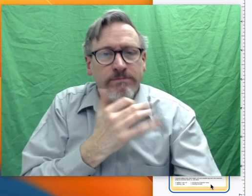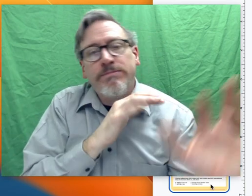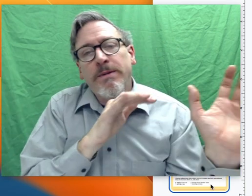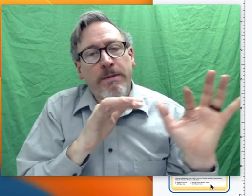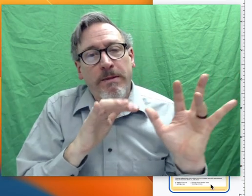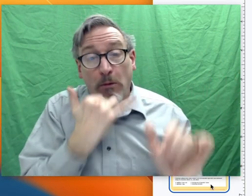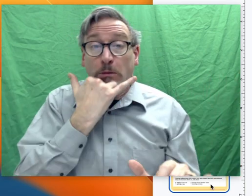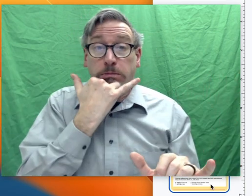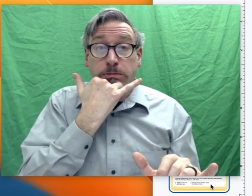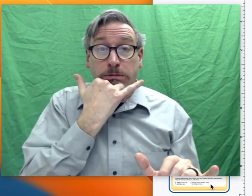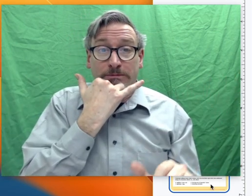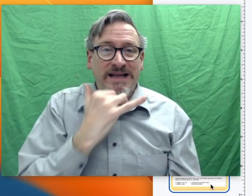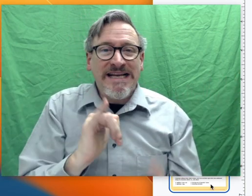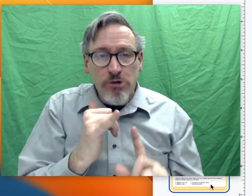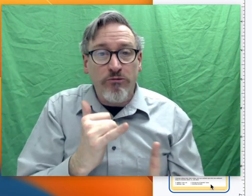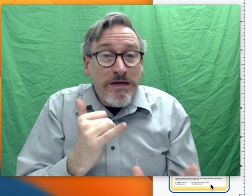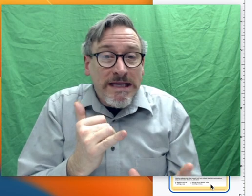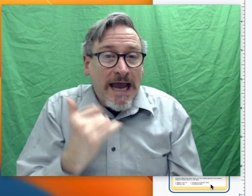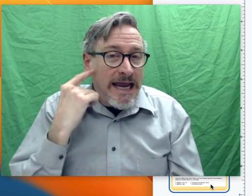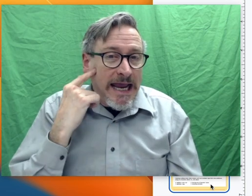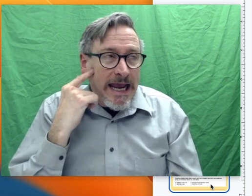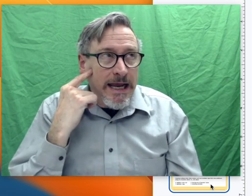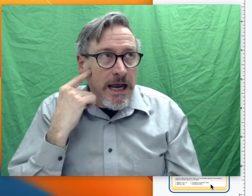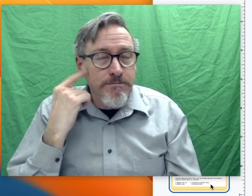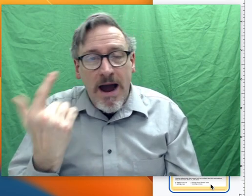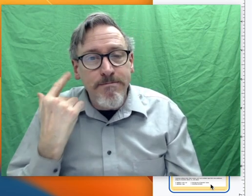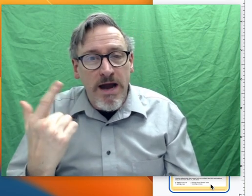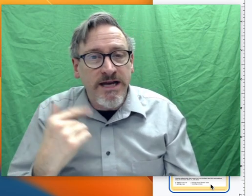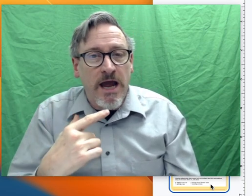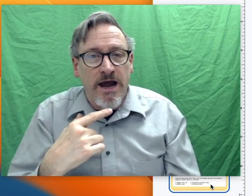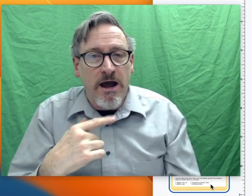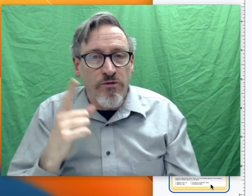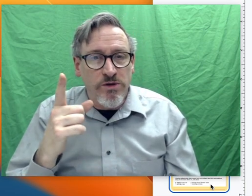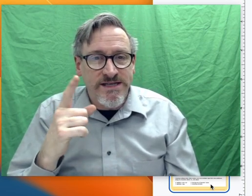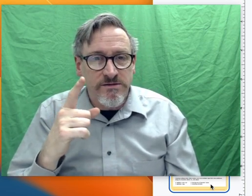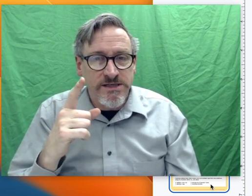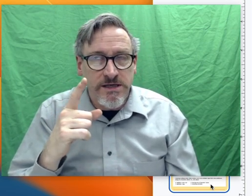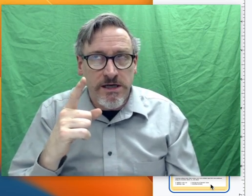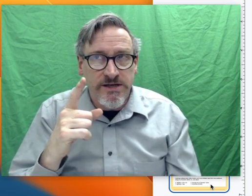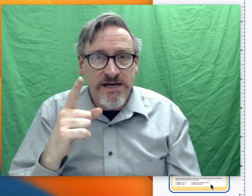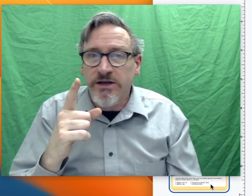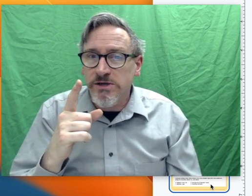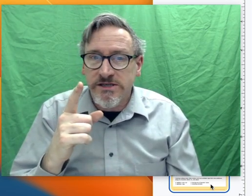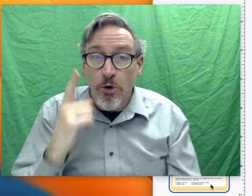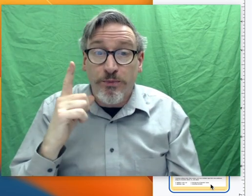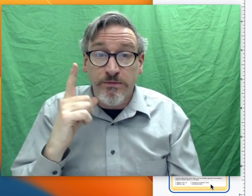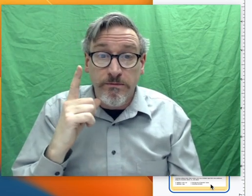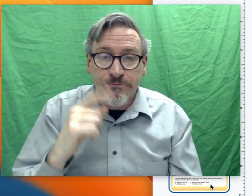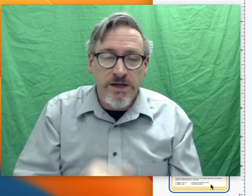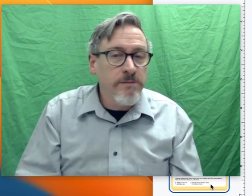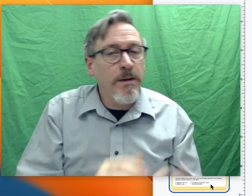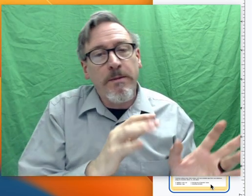hung. Oh, it's really, in my mind, what sounds the sound that goes is